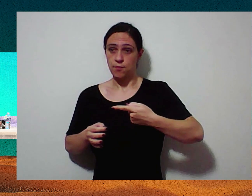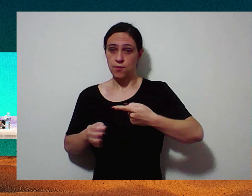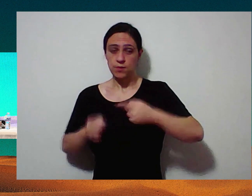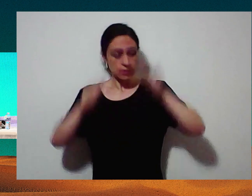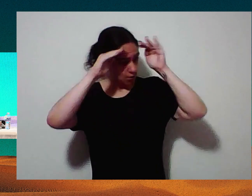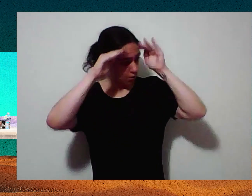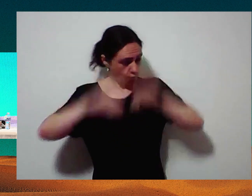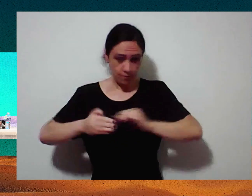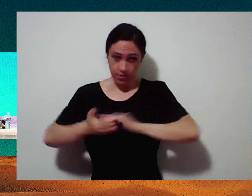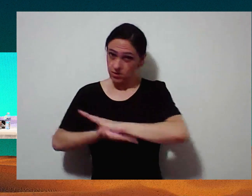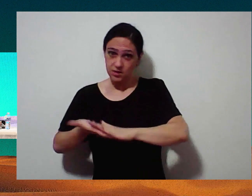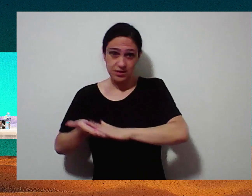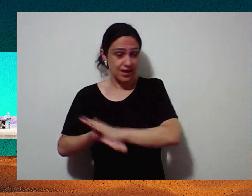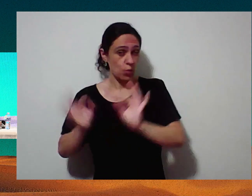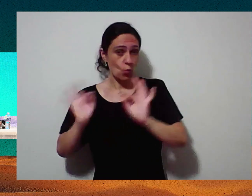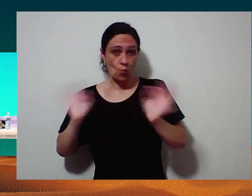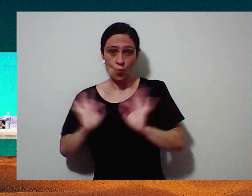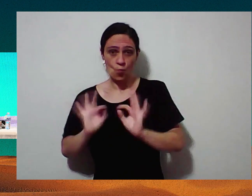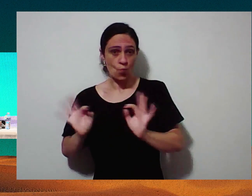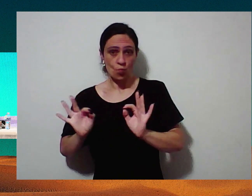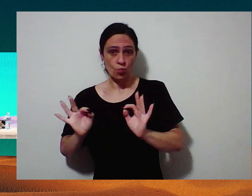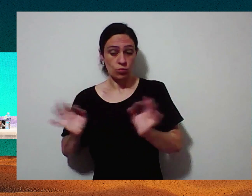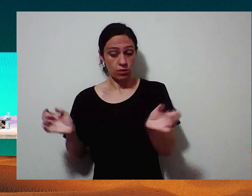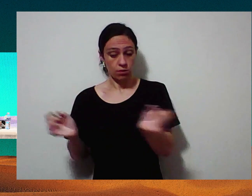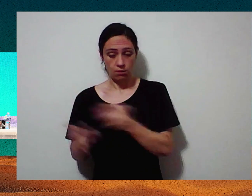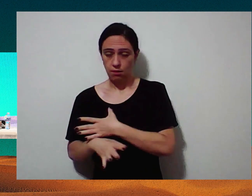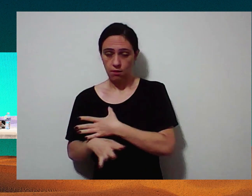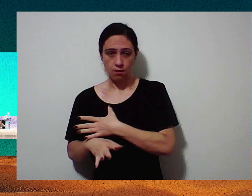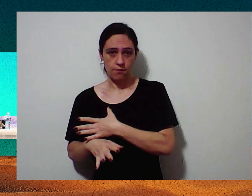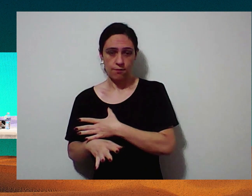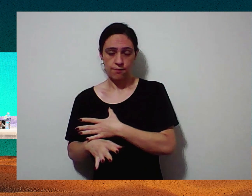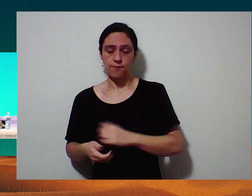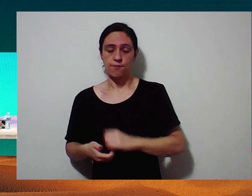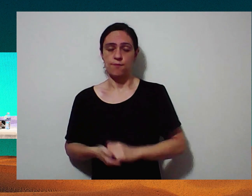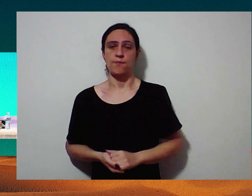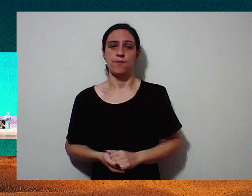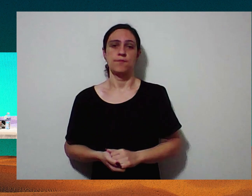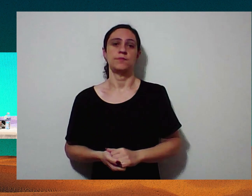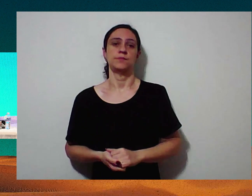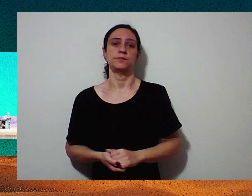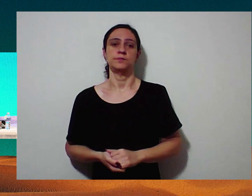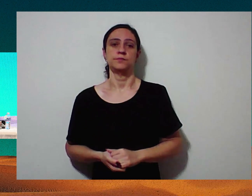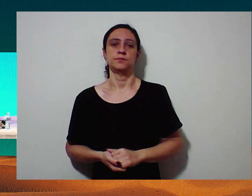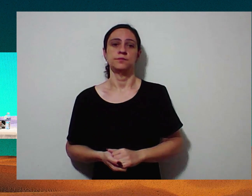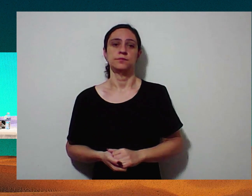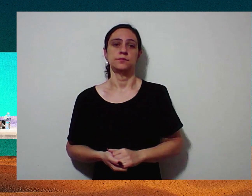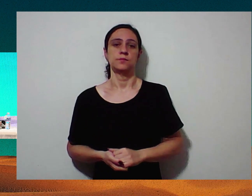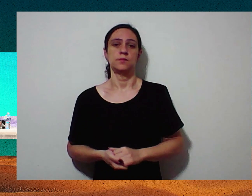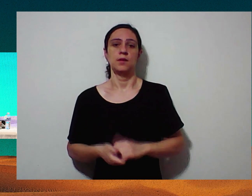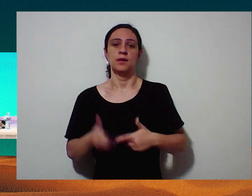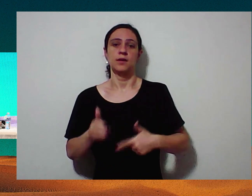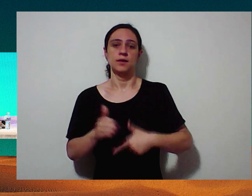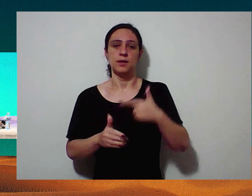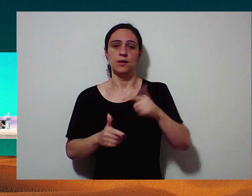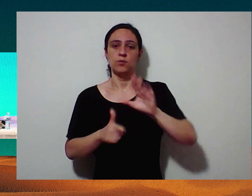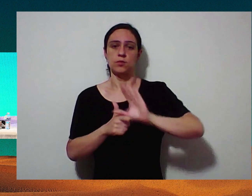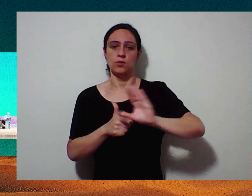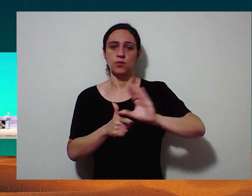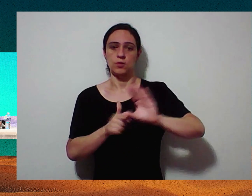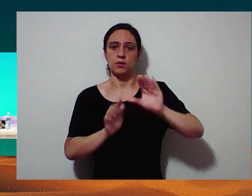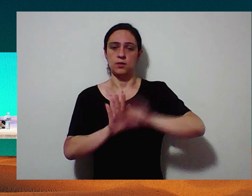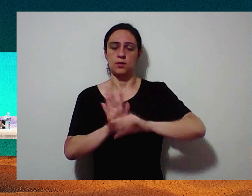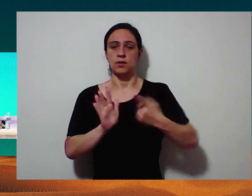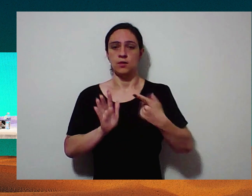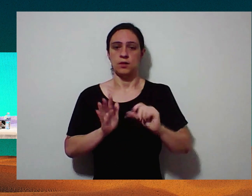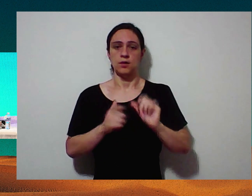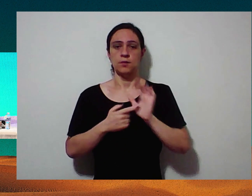of Christ, there will remain nothing which will be against God. Como diz em 2 Coríntios 10, pela nossa obediência, Deus